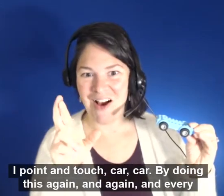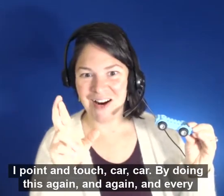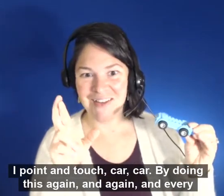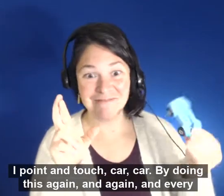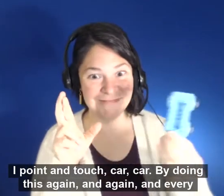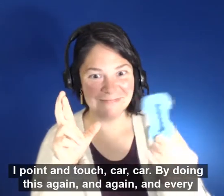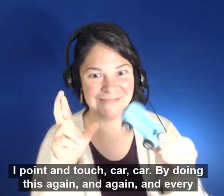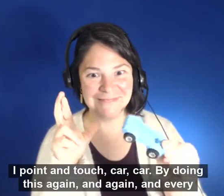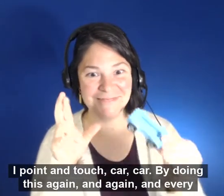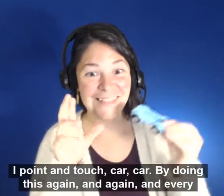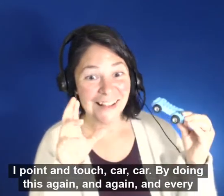Car.